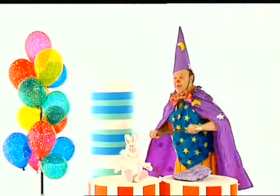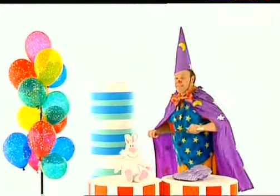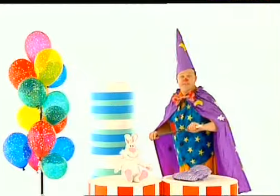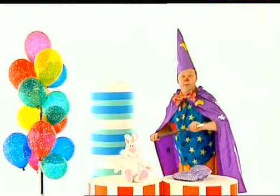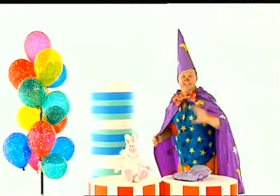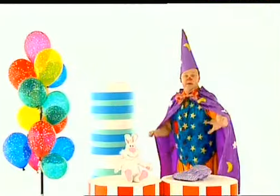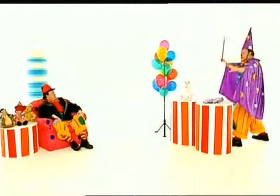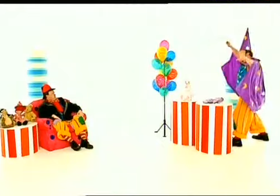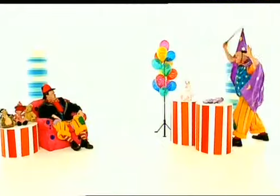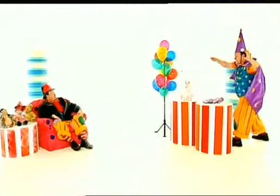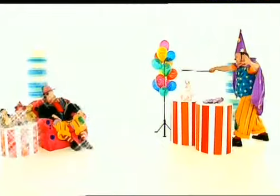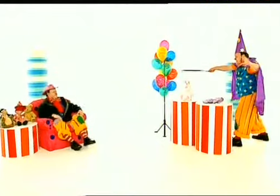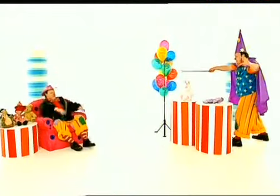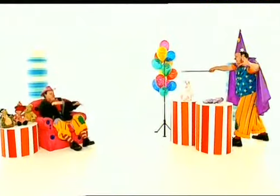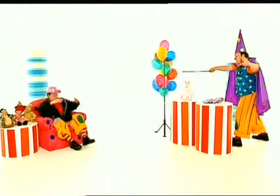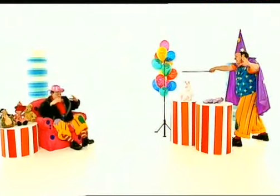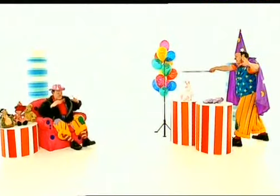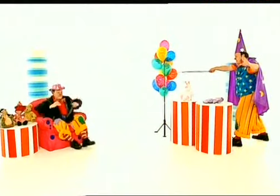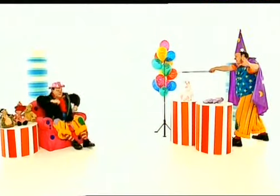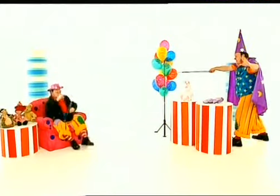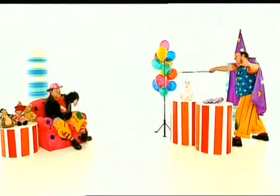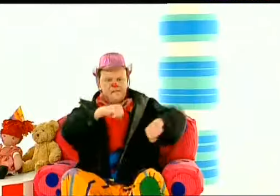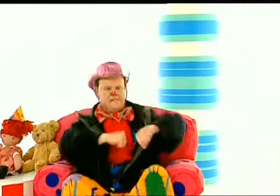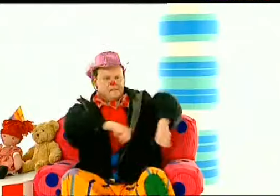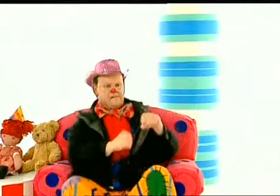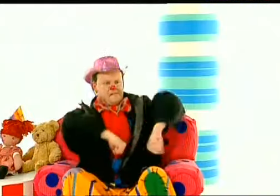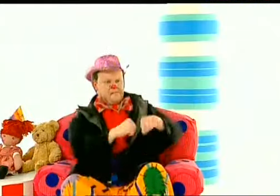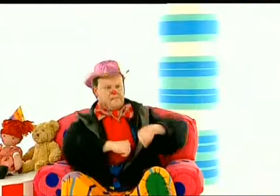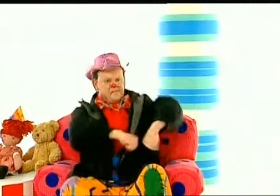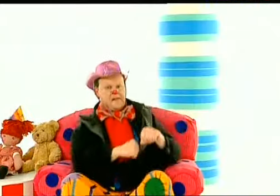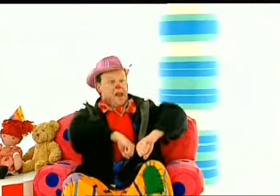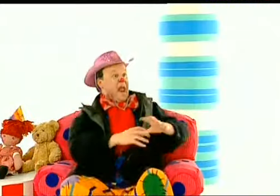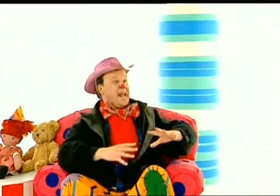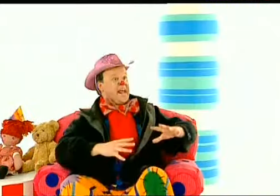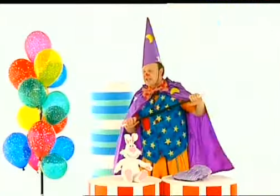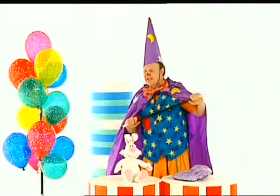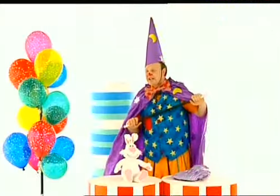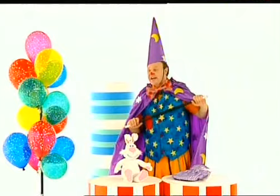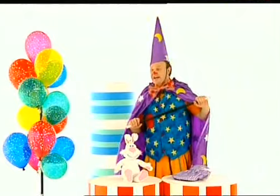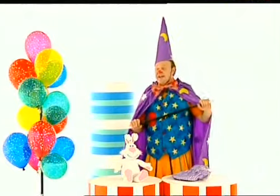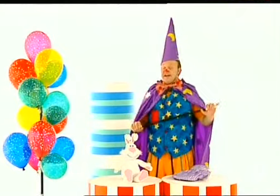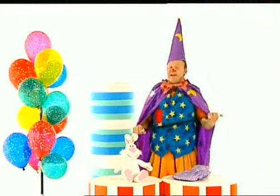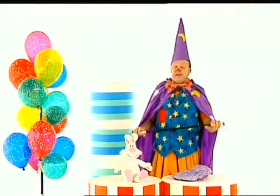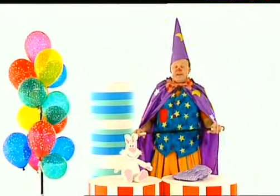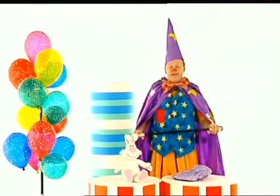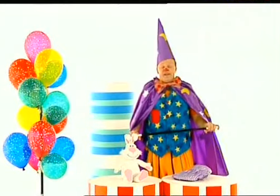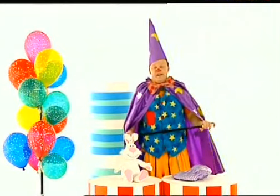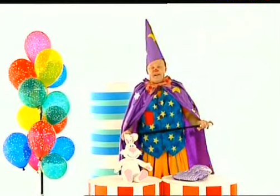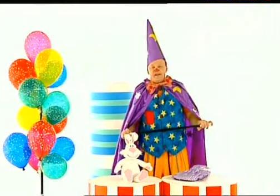Flippity floppity whiz. Oh dear, Grandad Tumble wants his hat back. What are you going to do, Mr. Tumble?